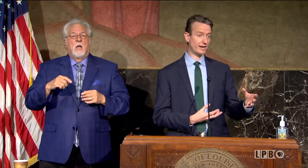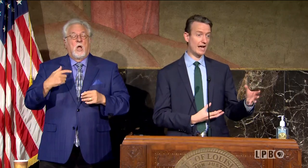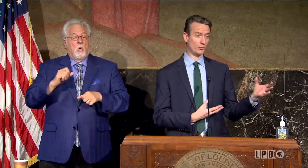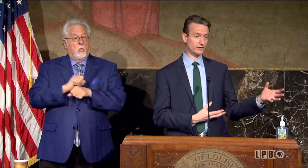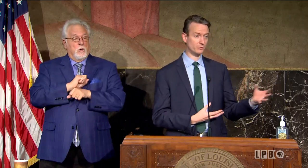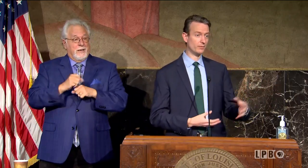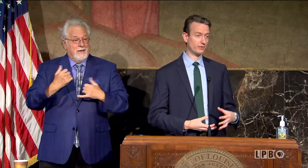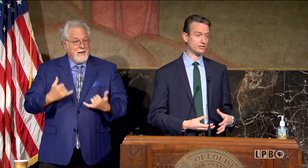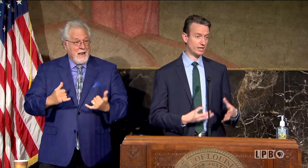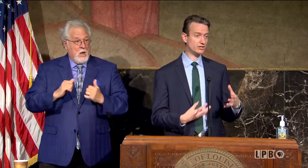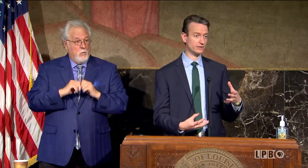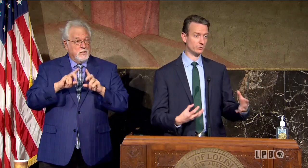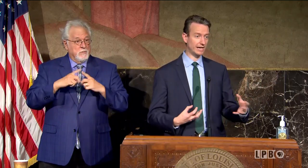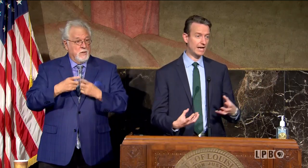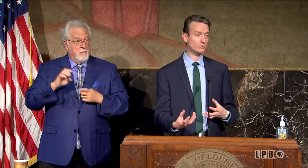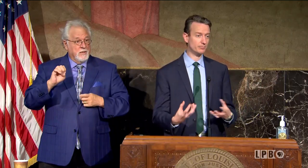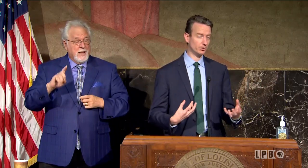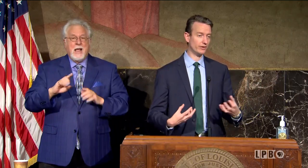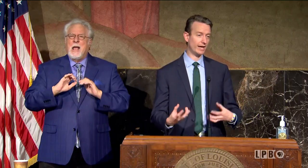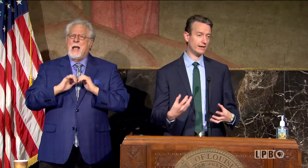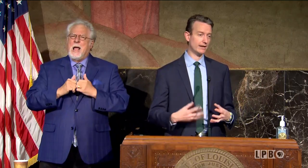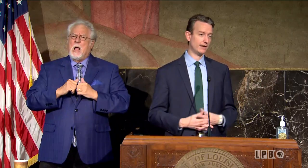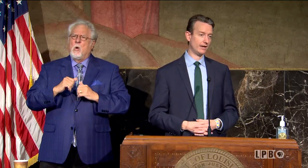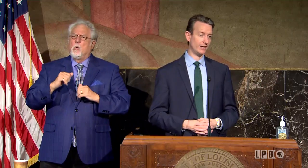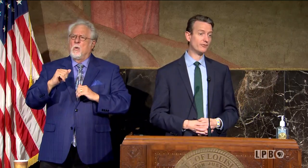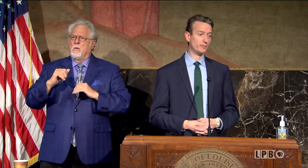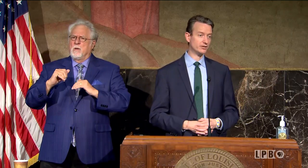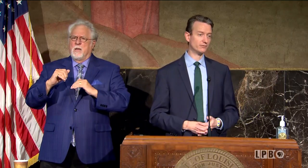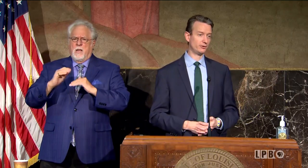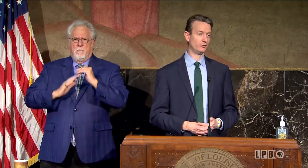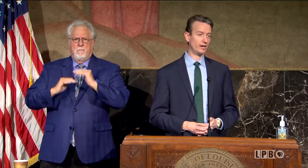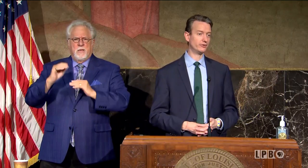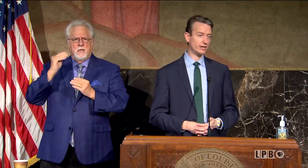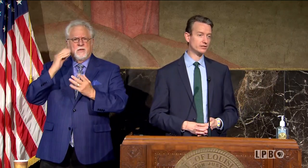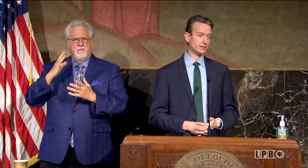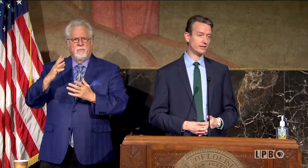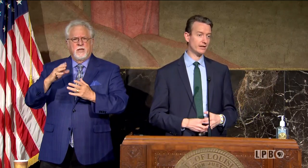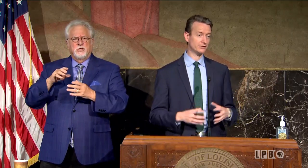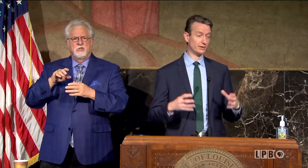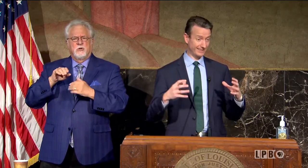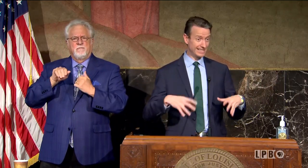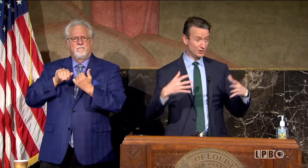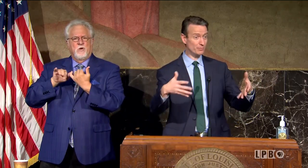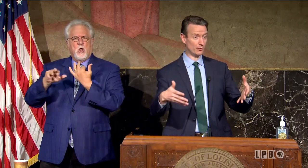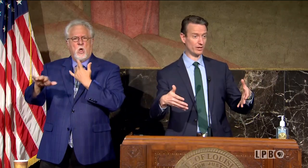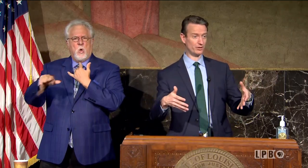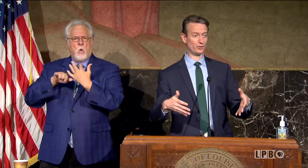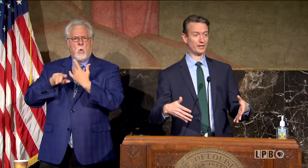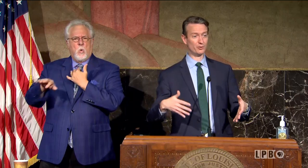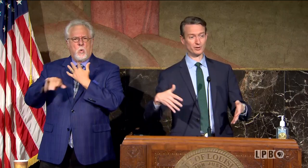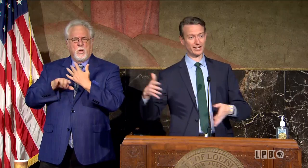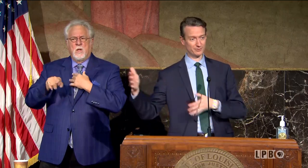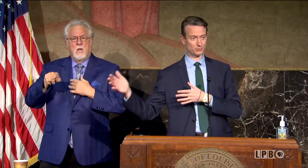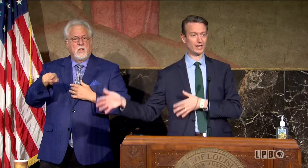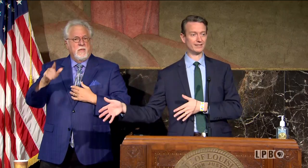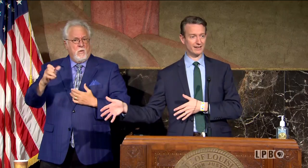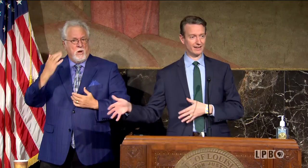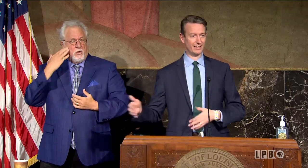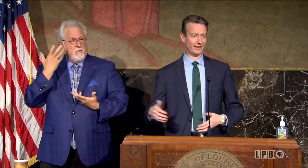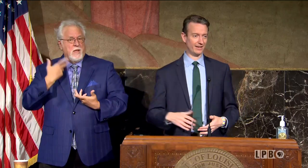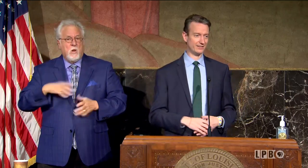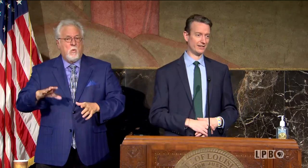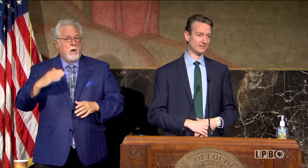working on right now with the Department of Education is really how do we build that information flow bidirectionally so that they too may want to know. They don't want to have to